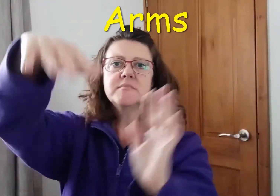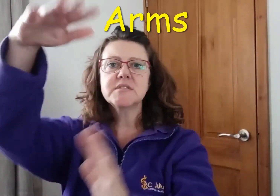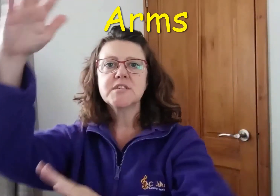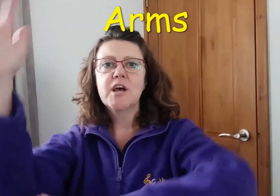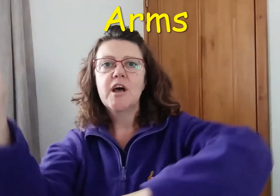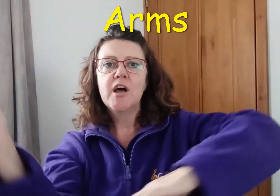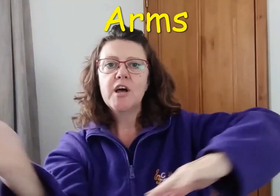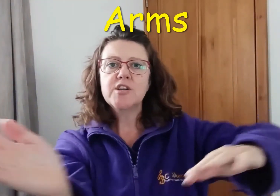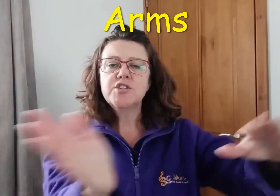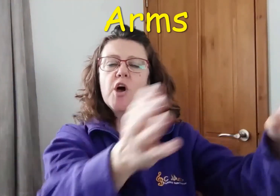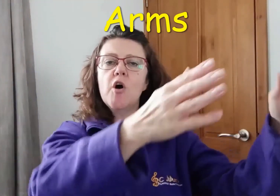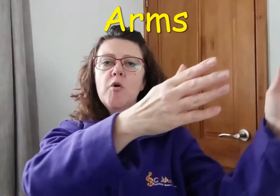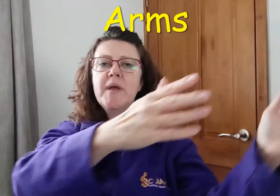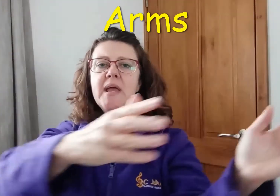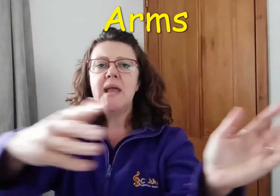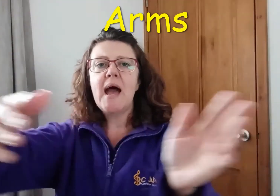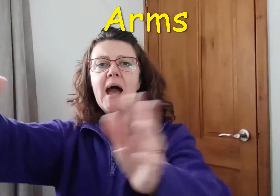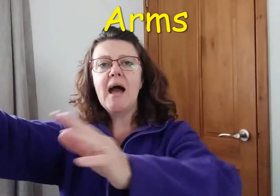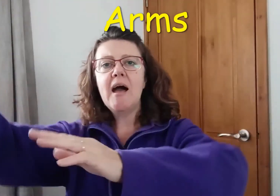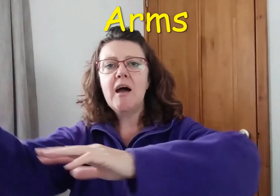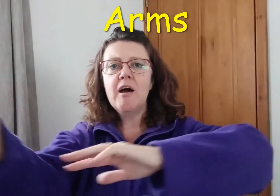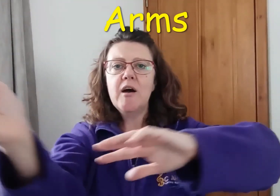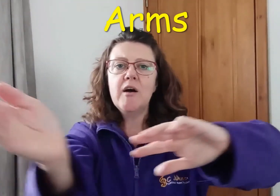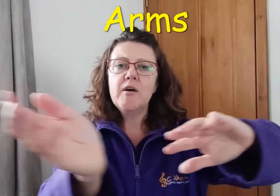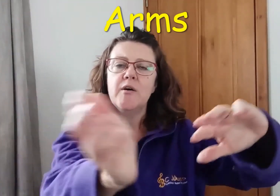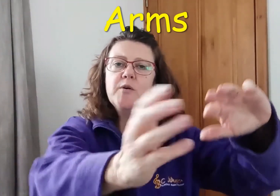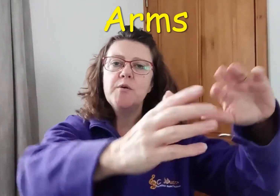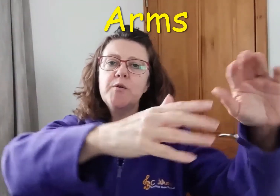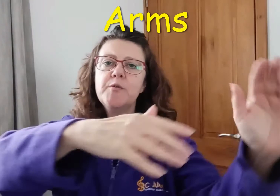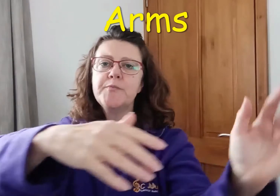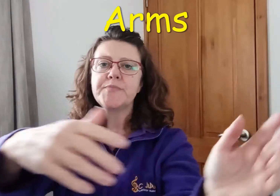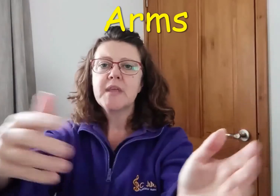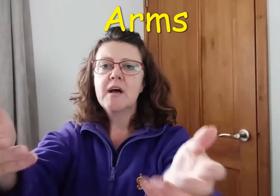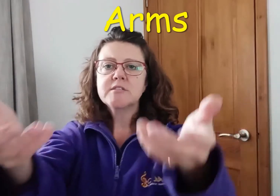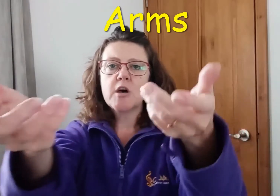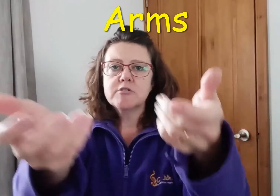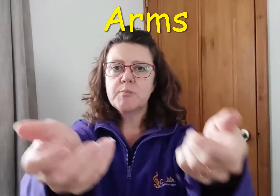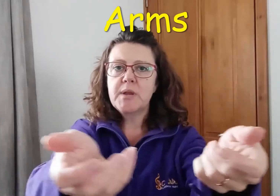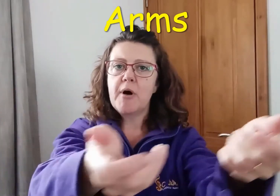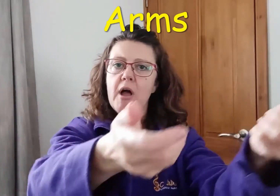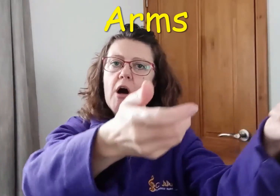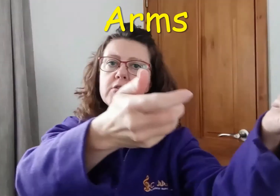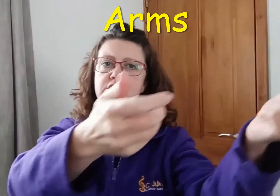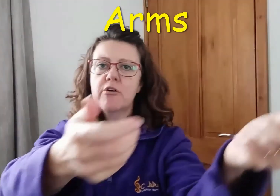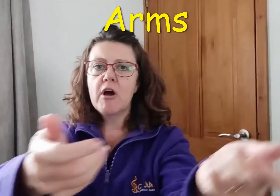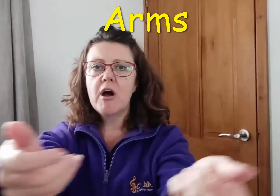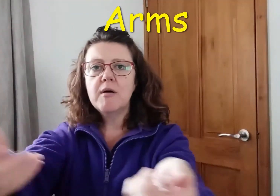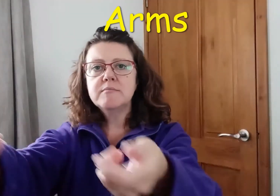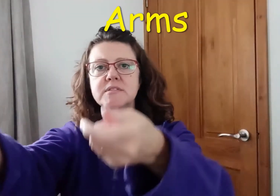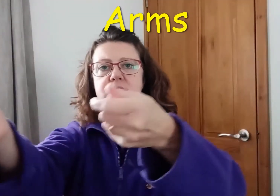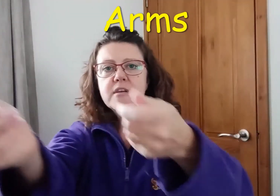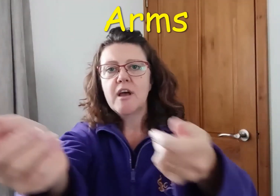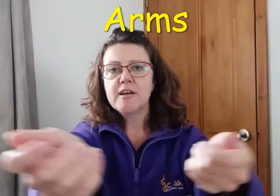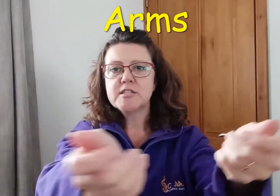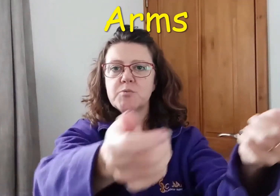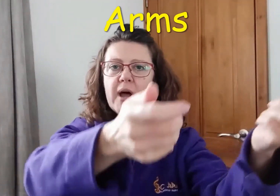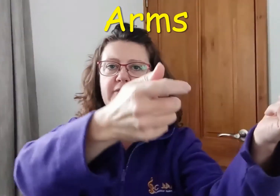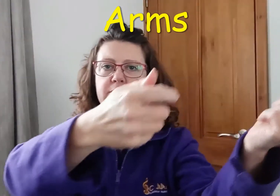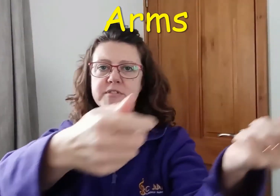arms? Show me how. So somebody might hold your arms and sway from